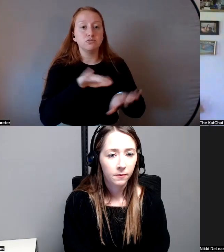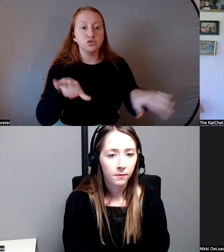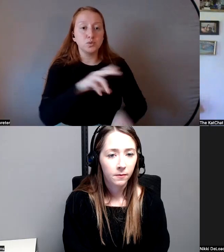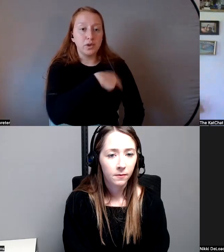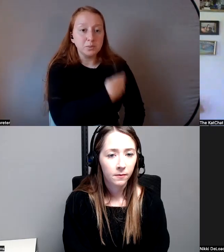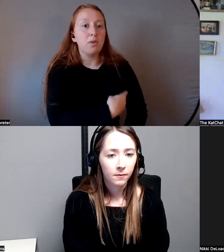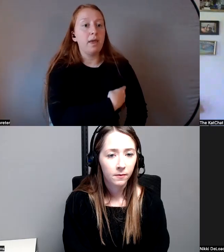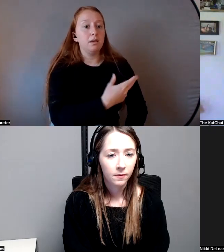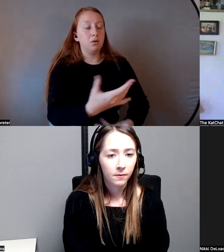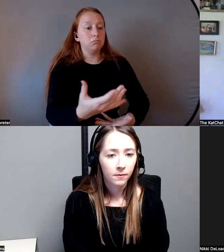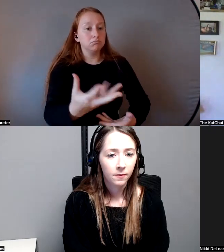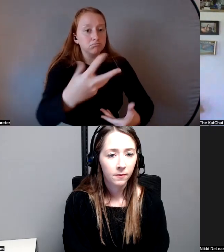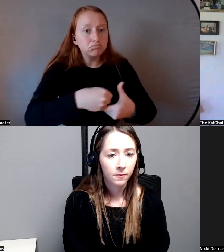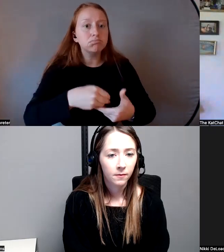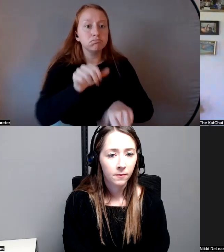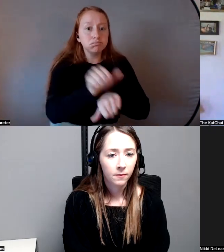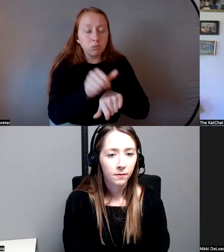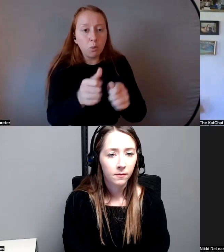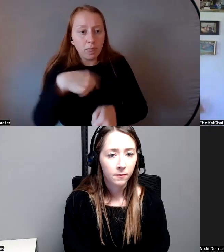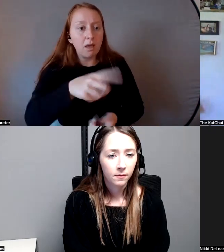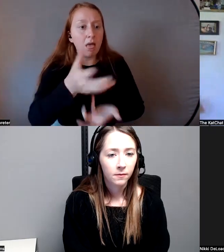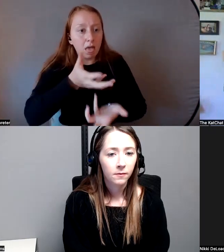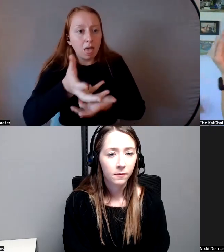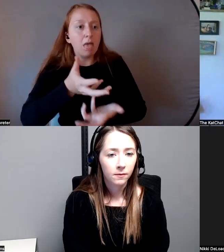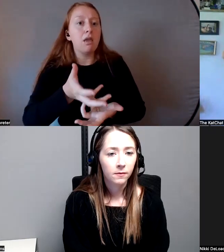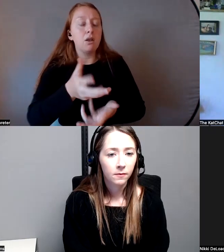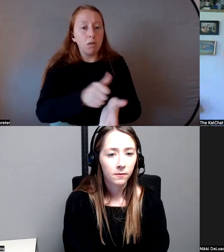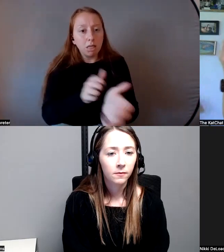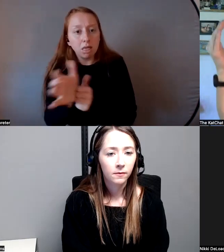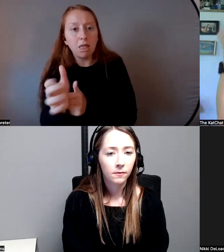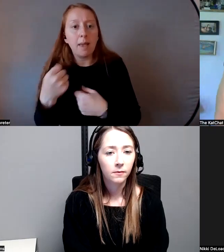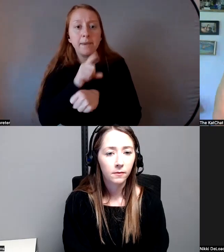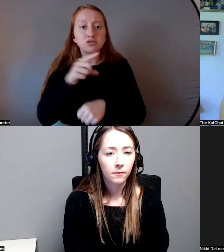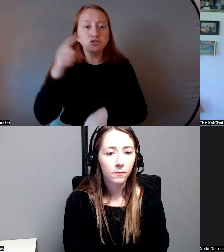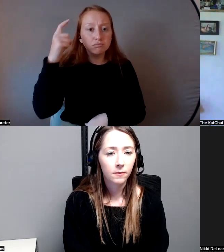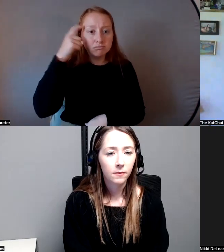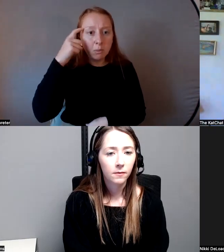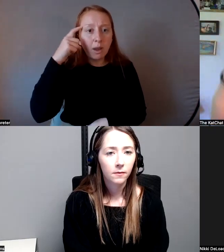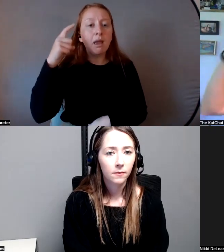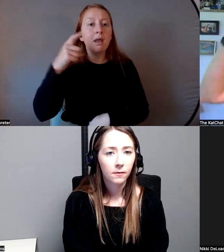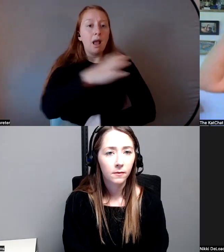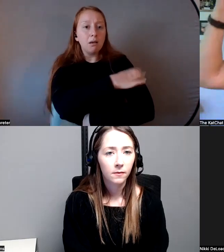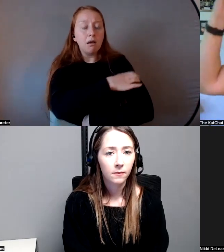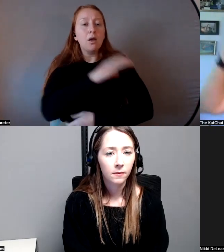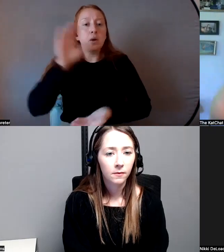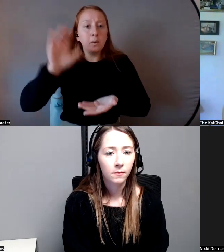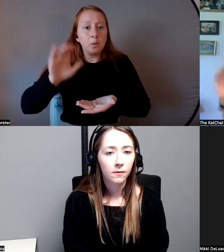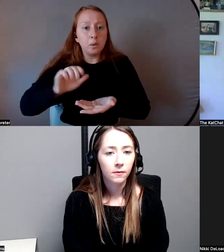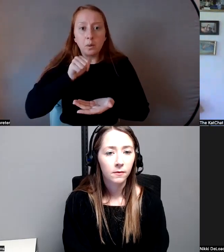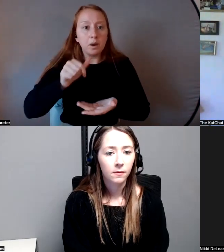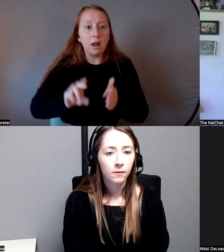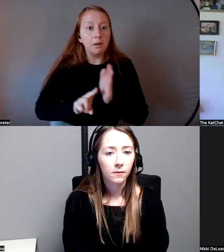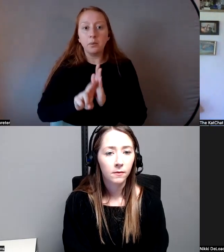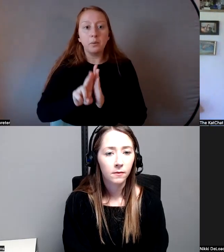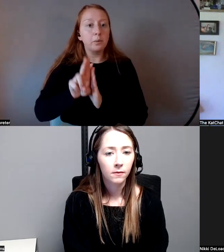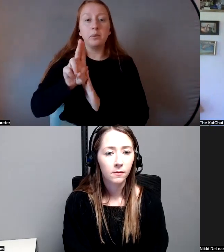were working around the clock, making sure his brain and his pressure was dropping instead of going up. So I